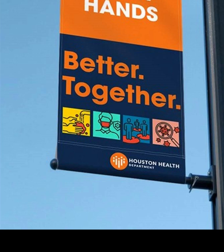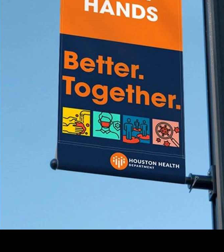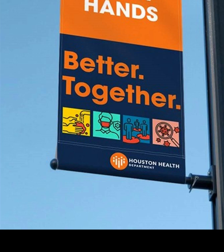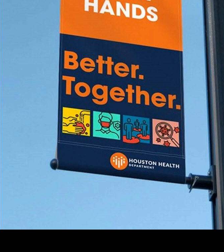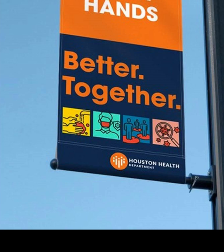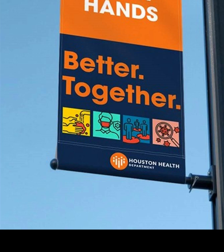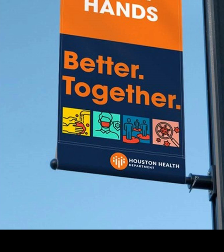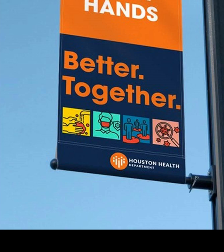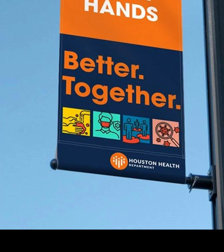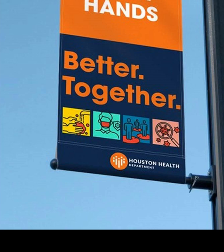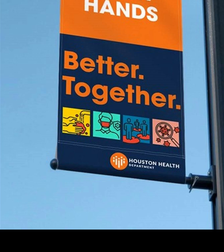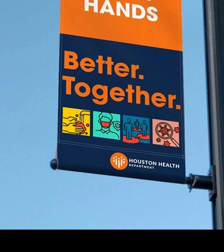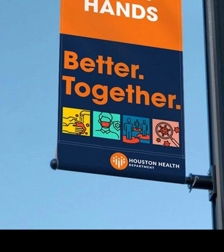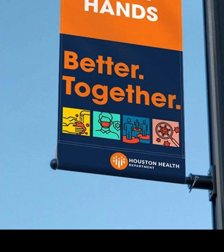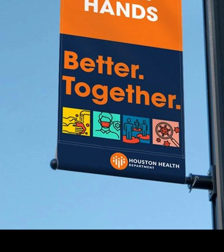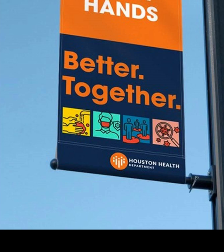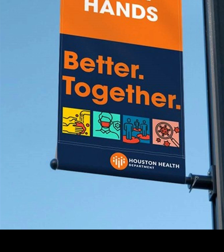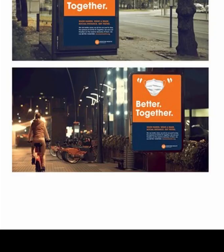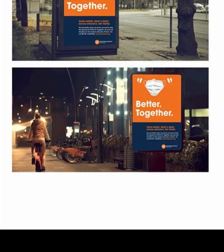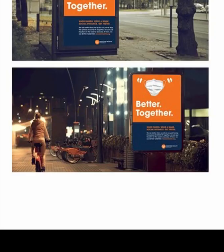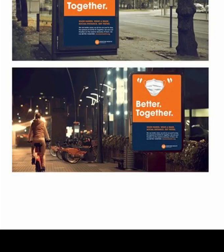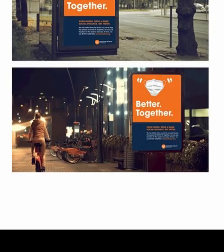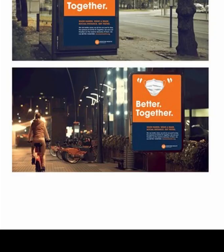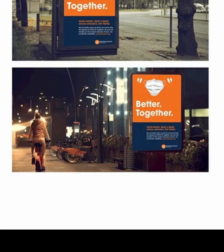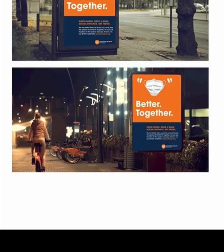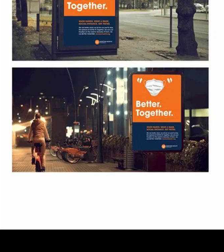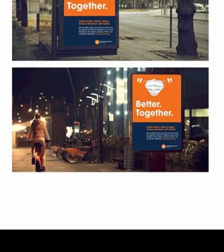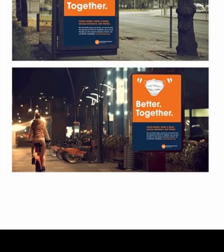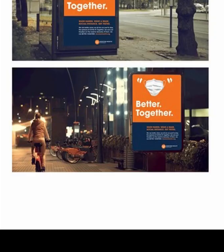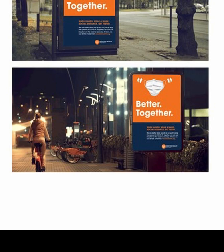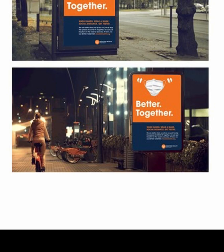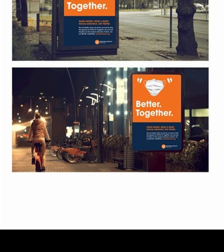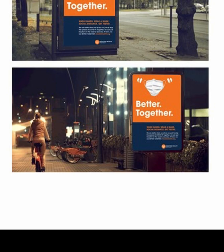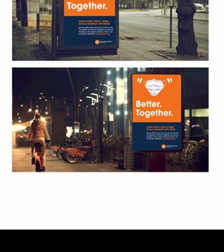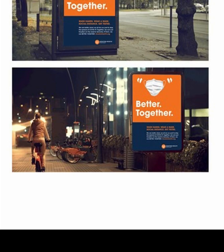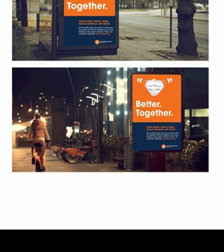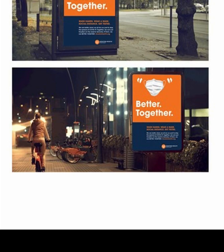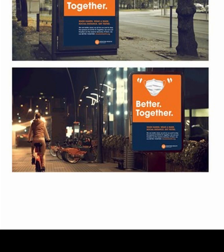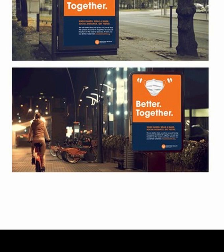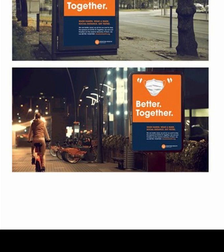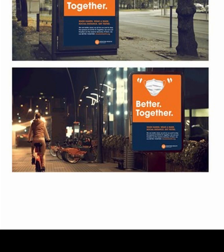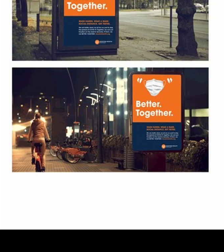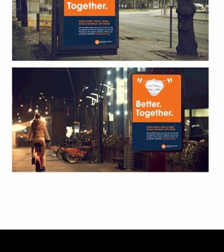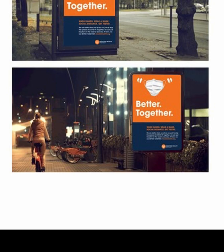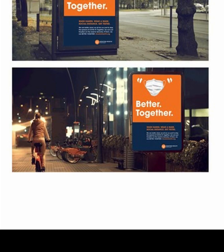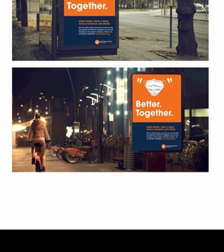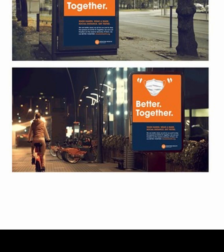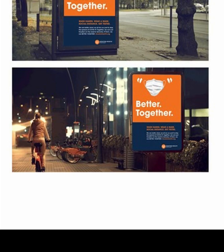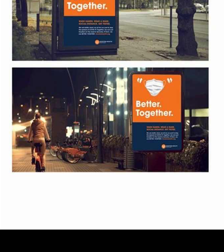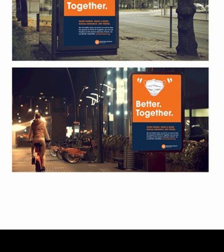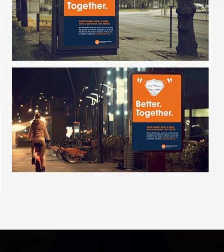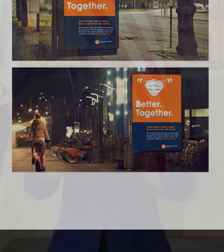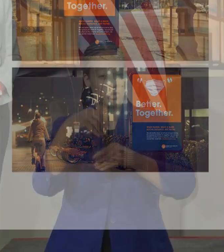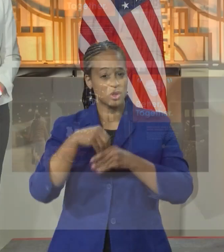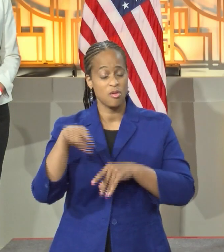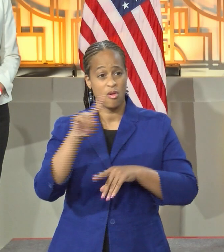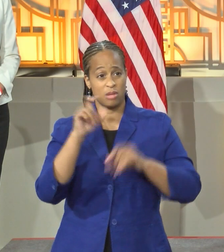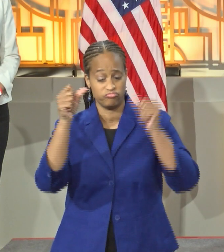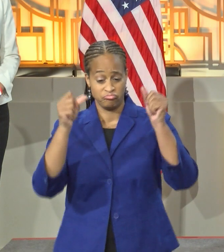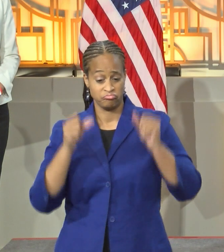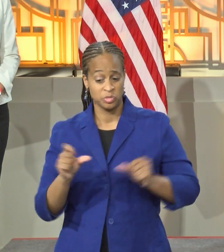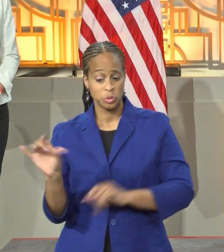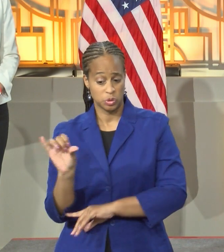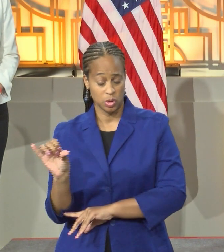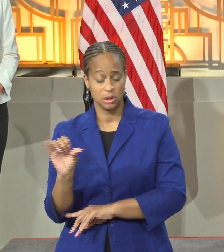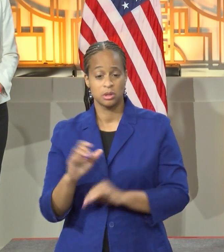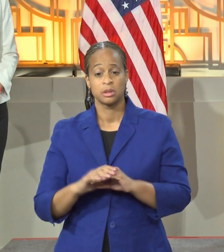messaging across TV, radio, print, digital, outdoor, and more. In fact,